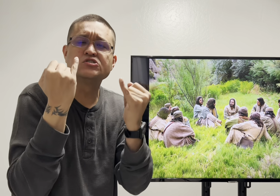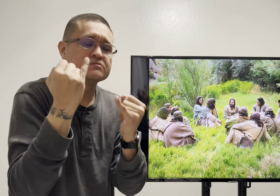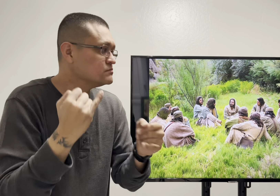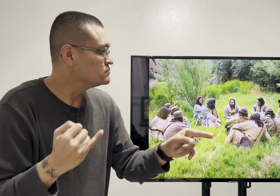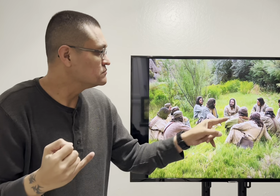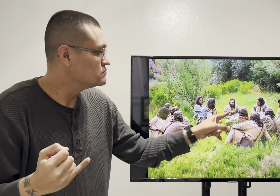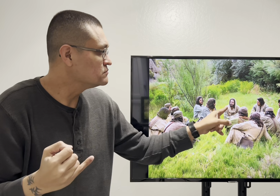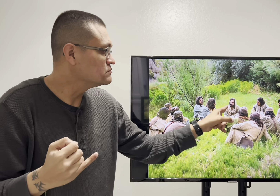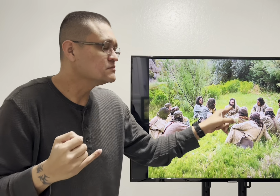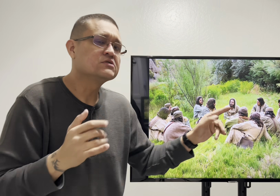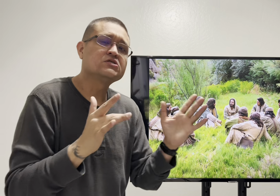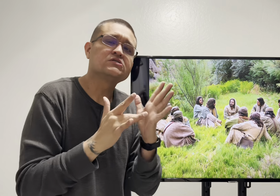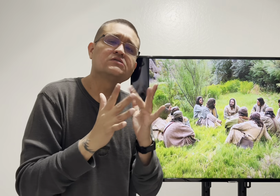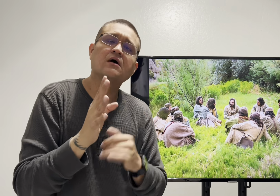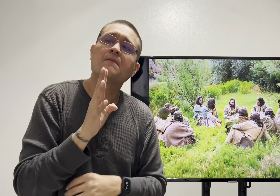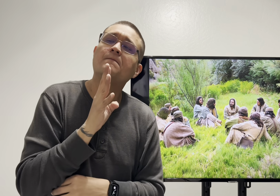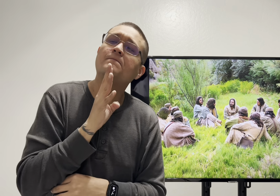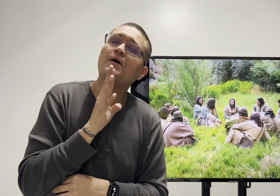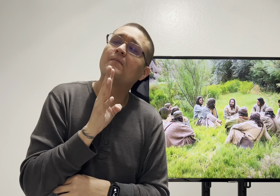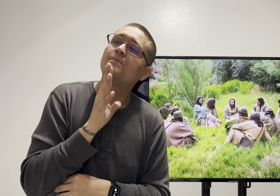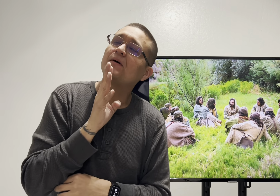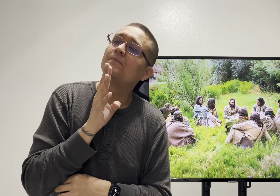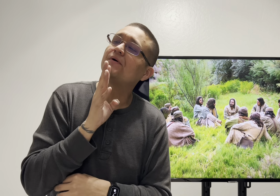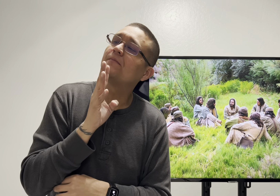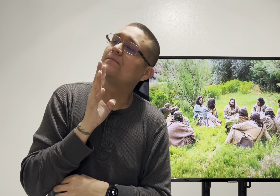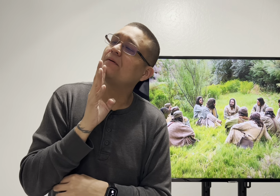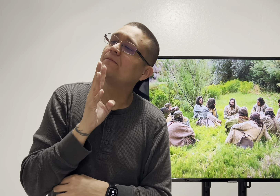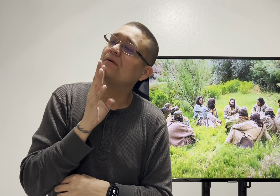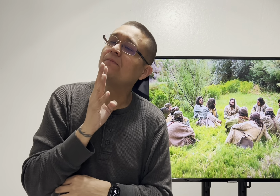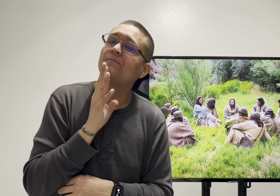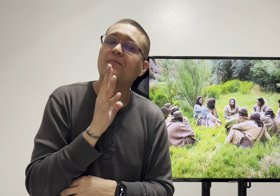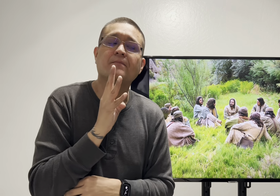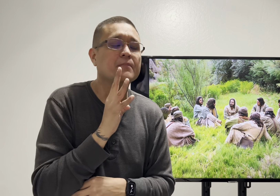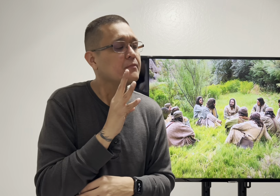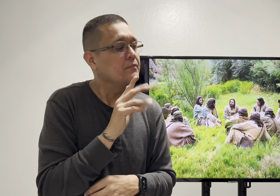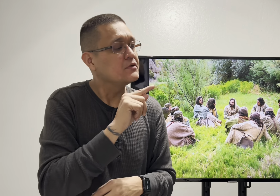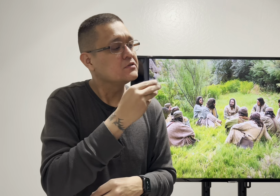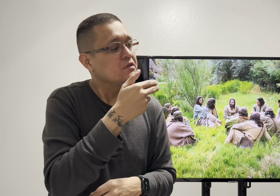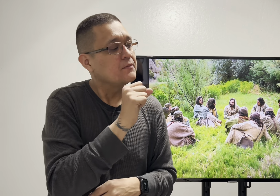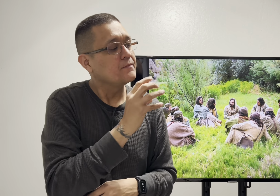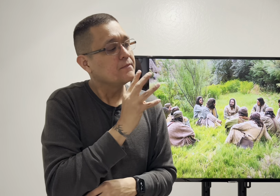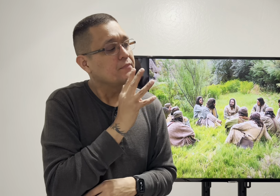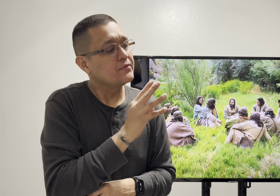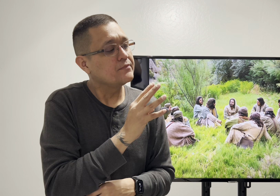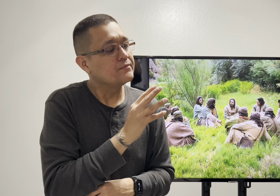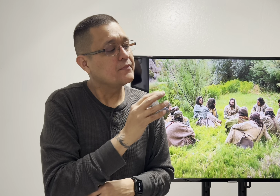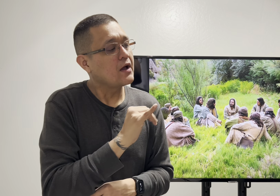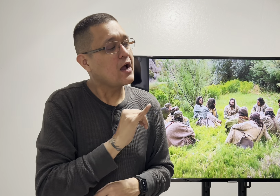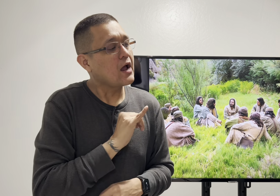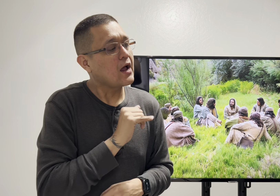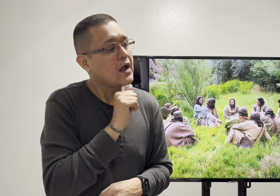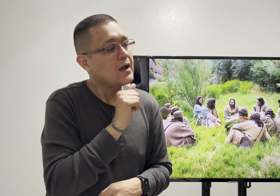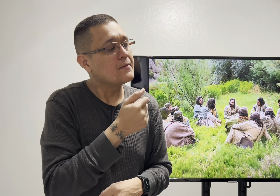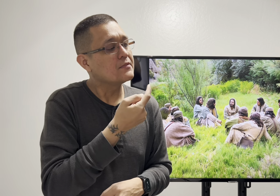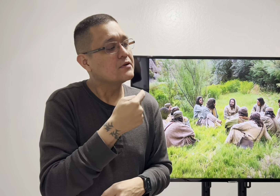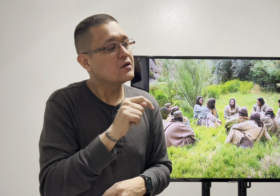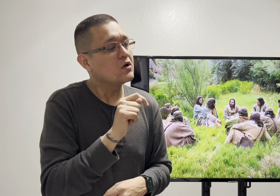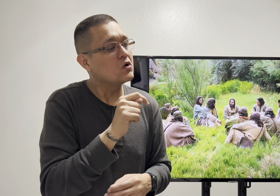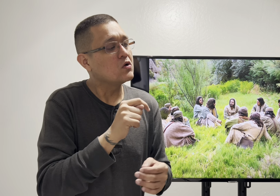just imagine, you know, Jesus just talking with his disciples. They could be sitting or standing, we don't know. And